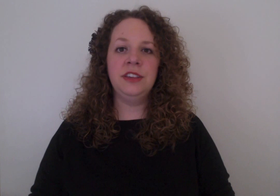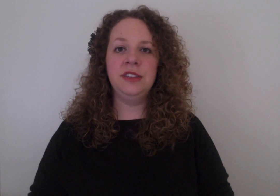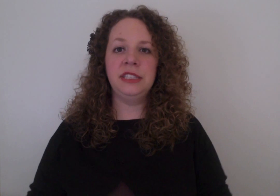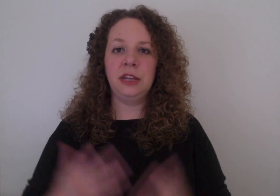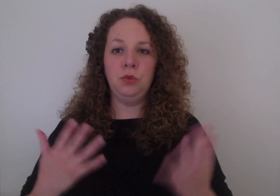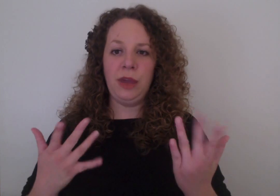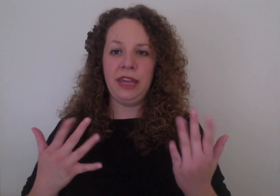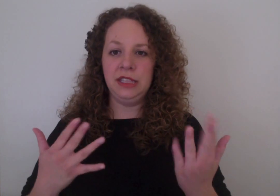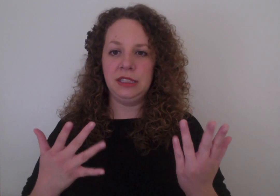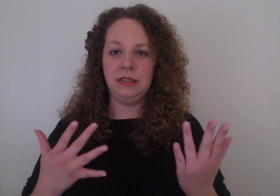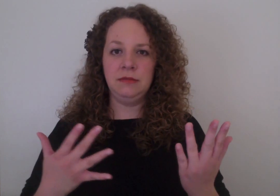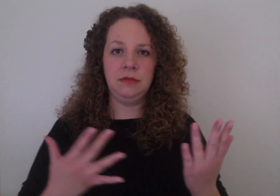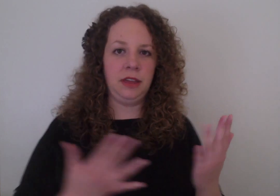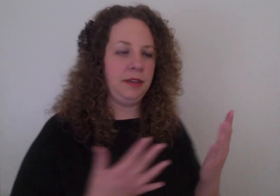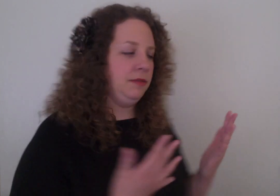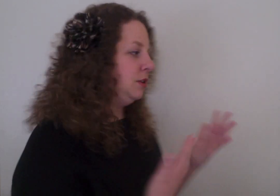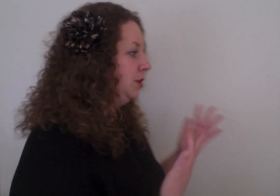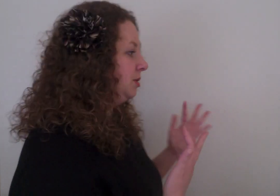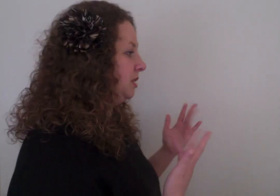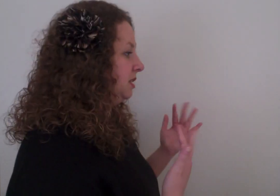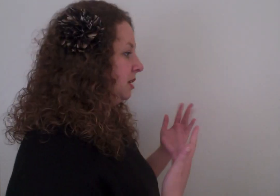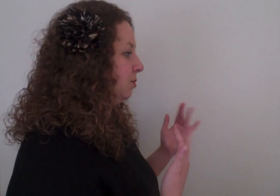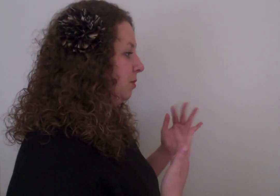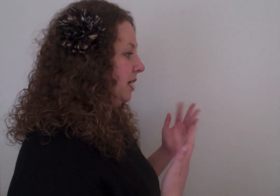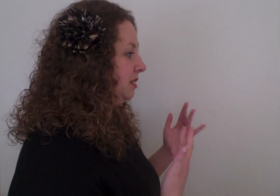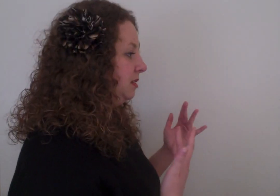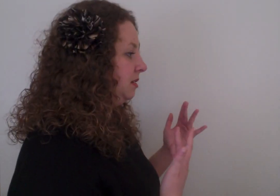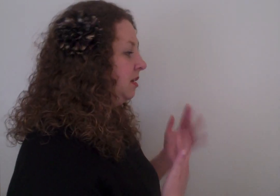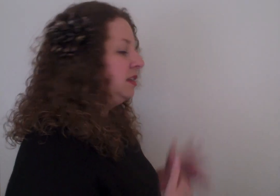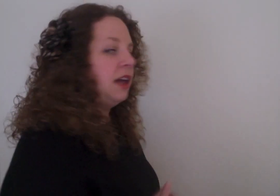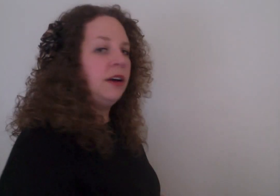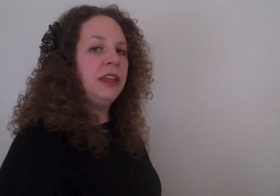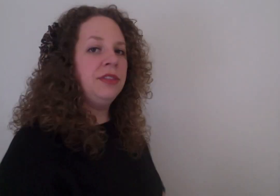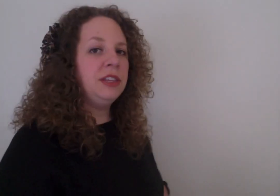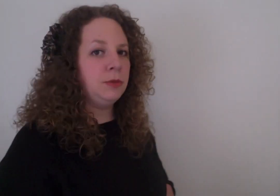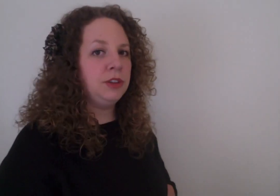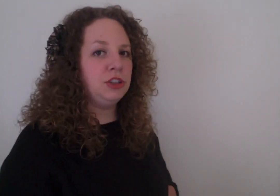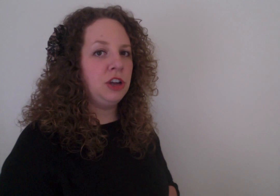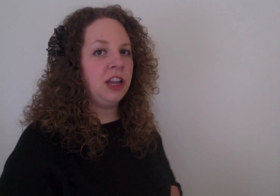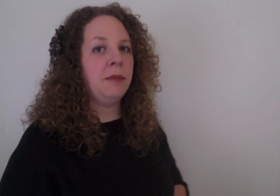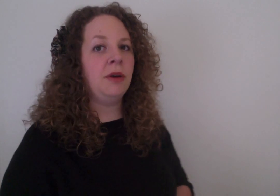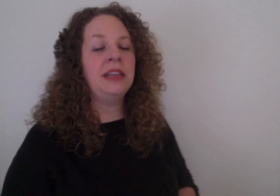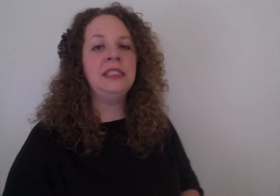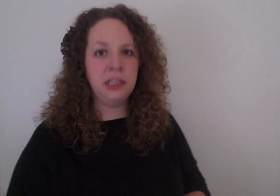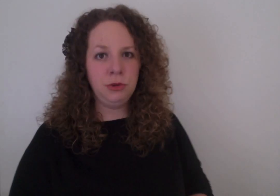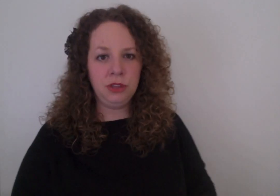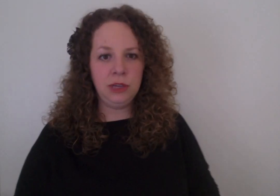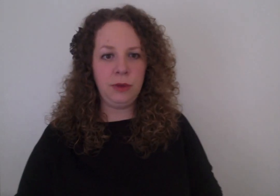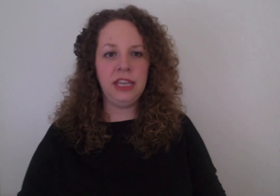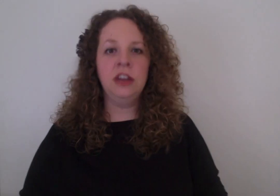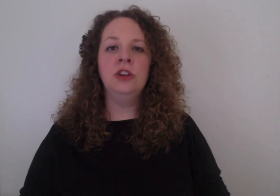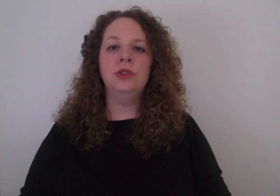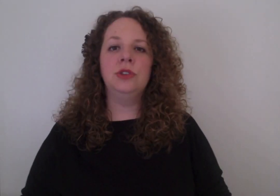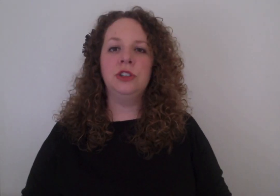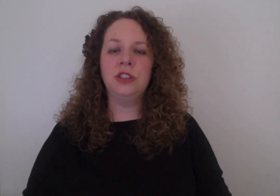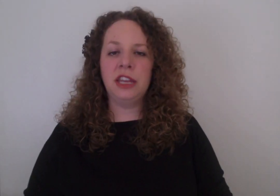Then the sign wait. Okay, this is the sign wait. Now, in this one, they're talking about continually waiting, so they're signing